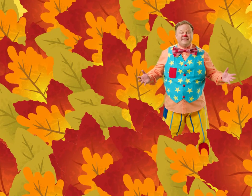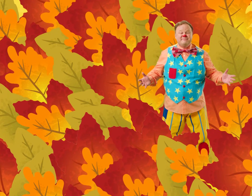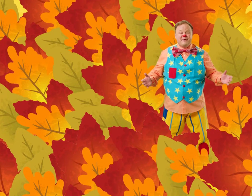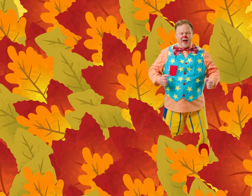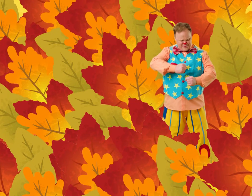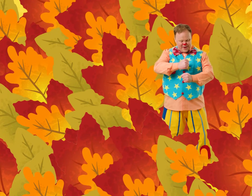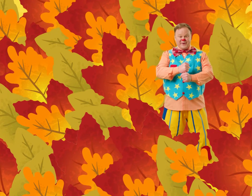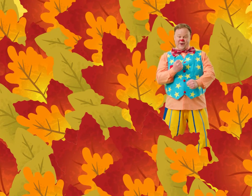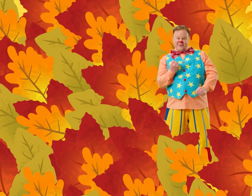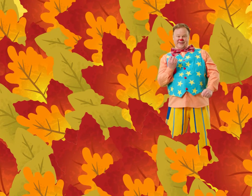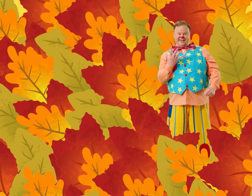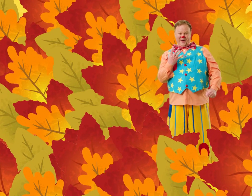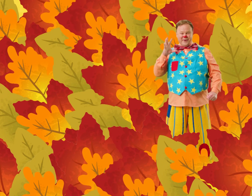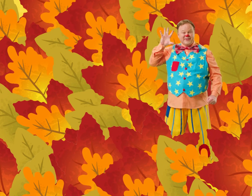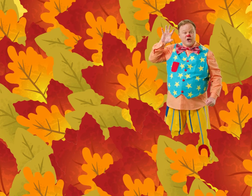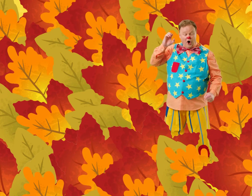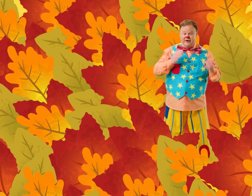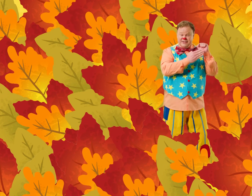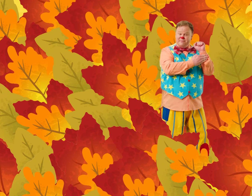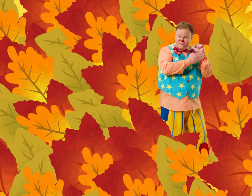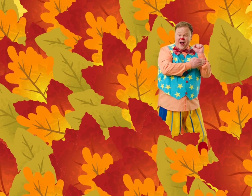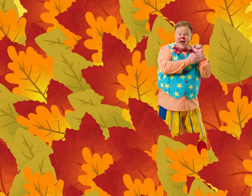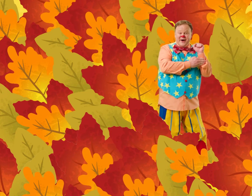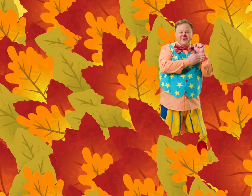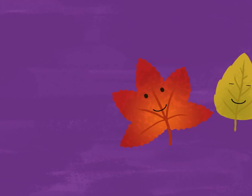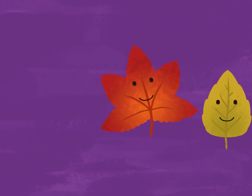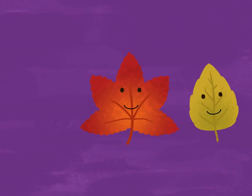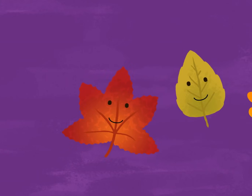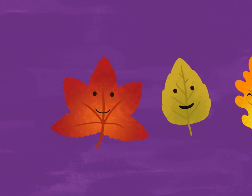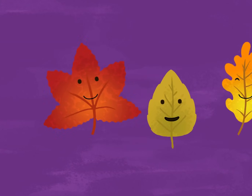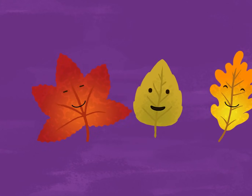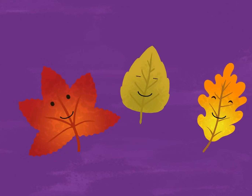and brown, golden, golden, orange and brown.